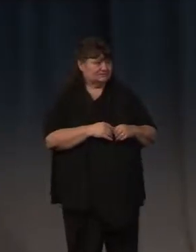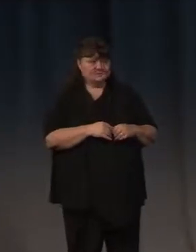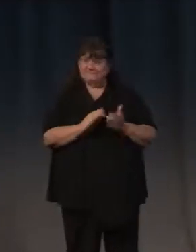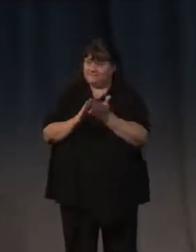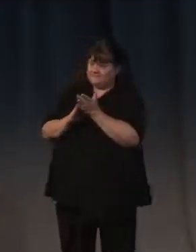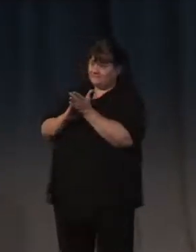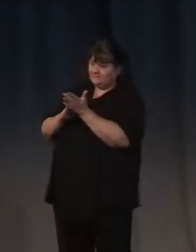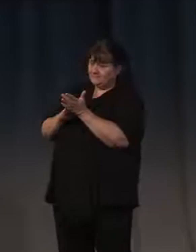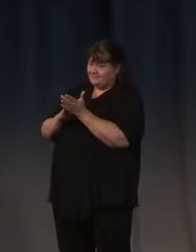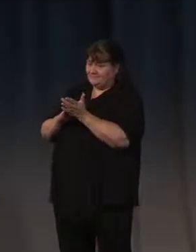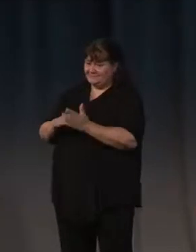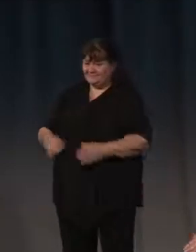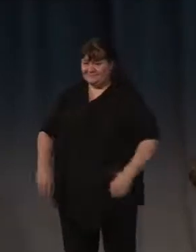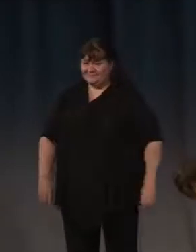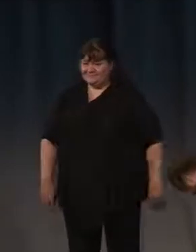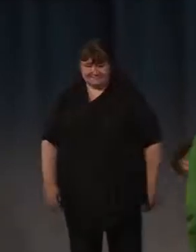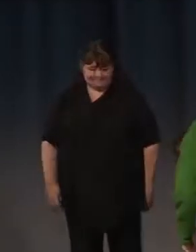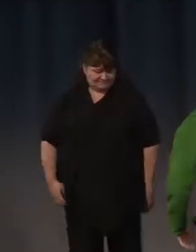Thank you.